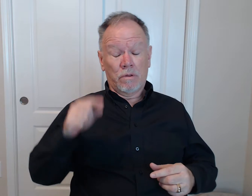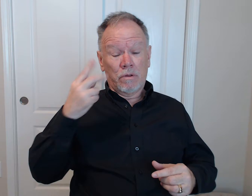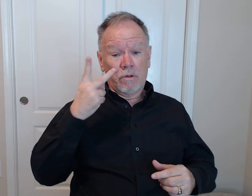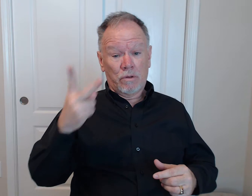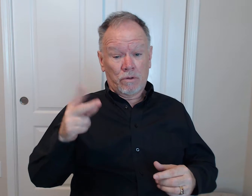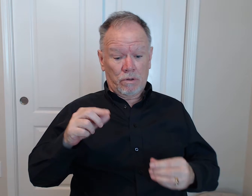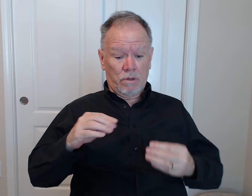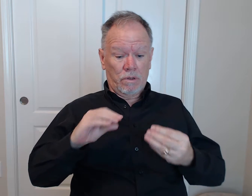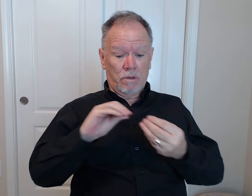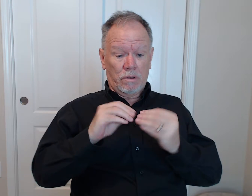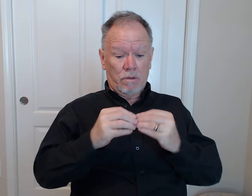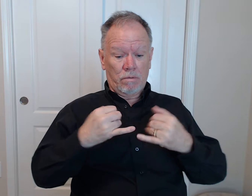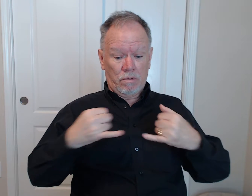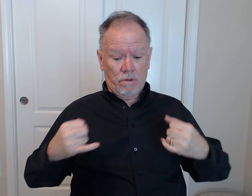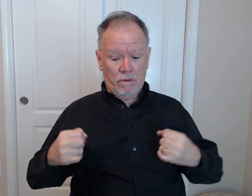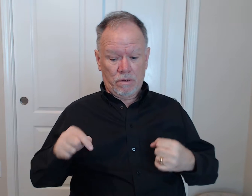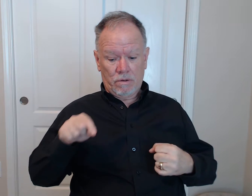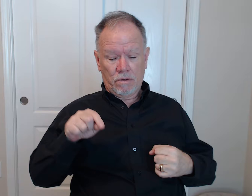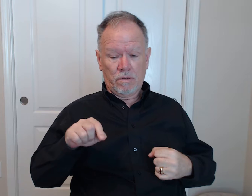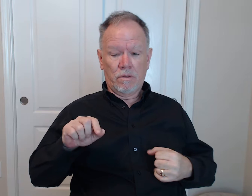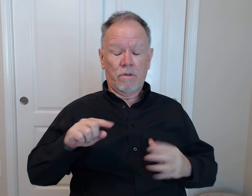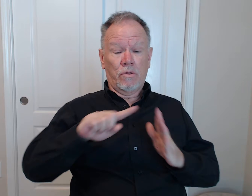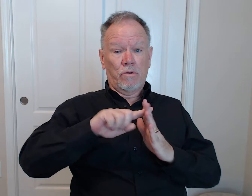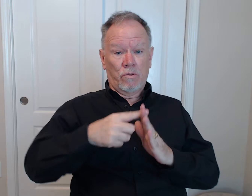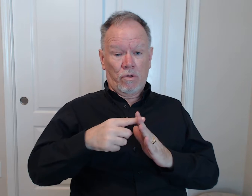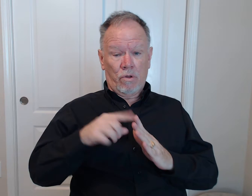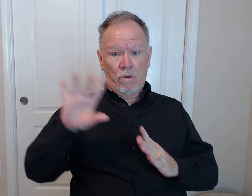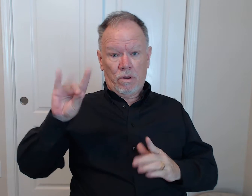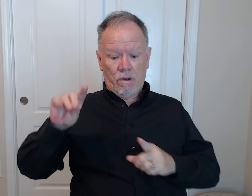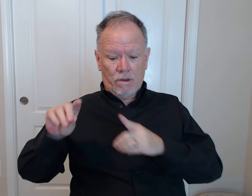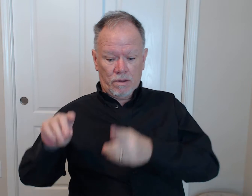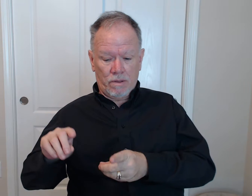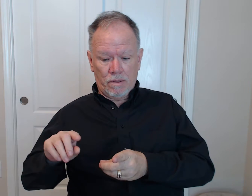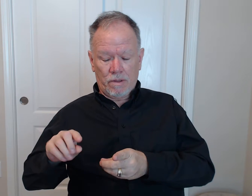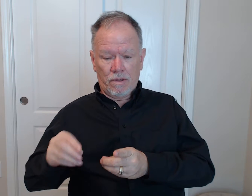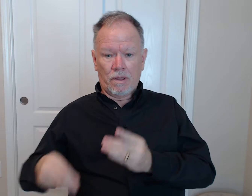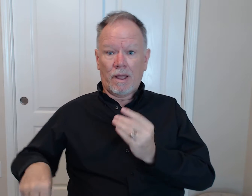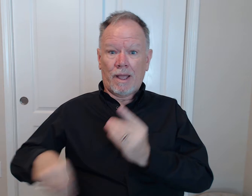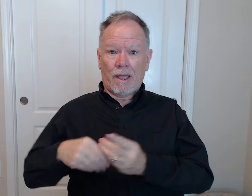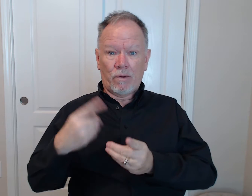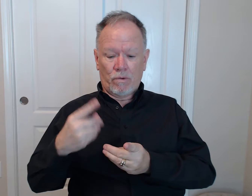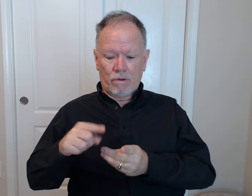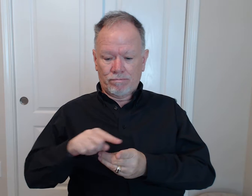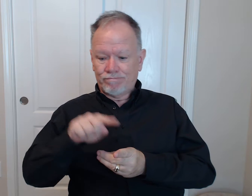8, and you add 1. 8 plus 1 is equal to 9.